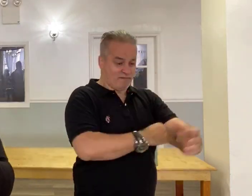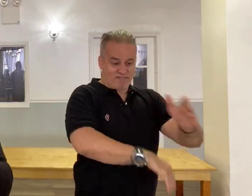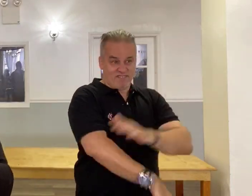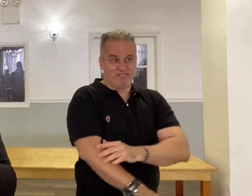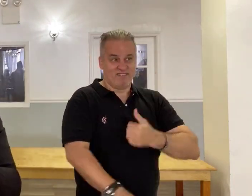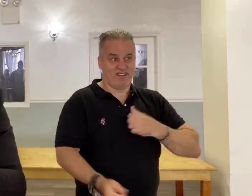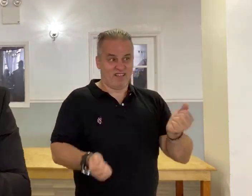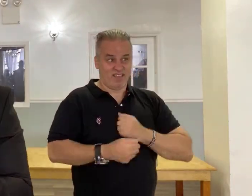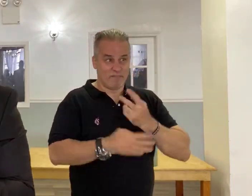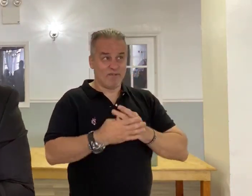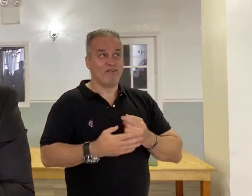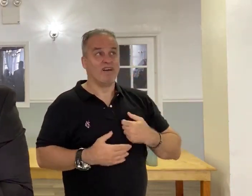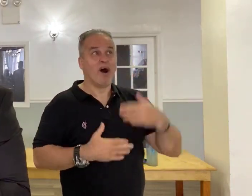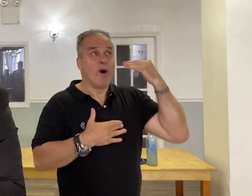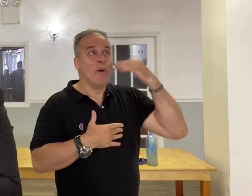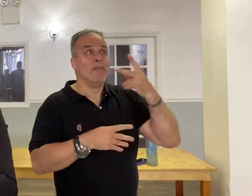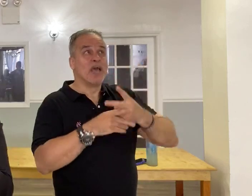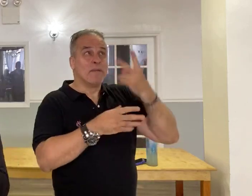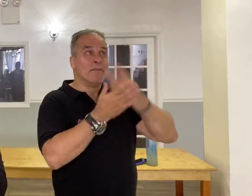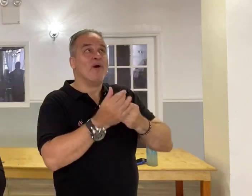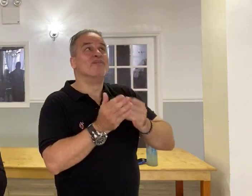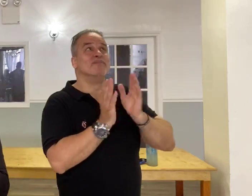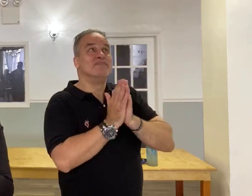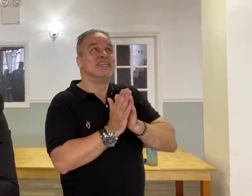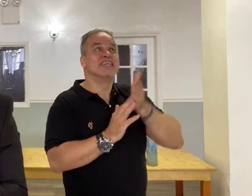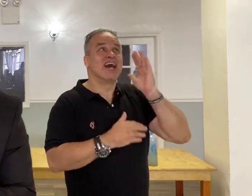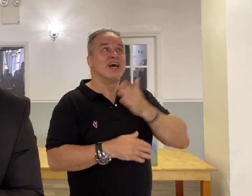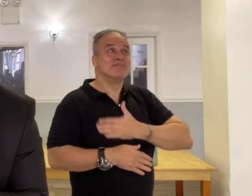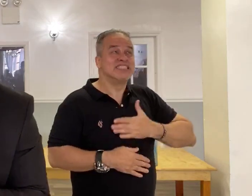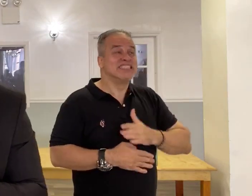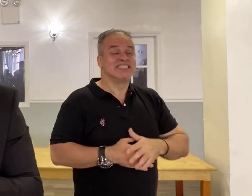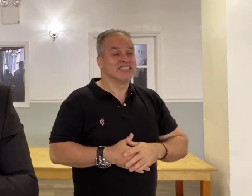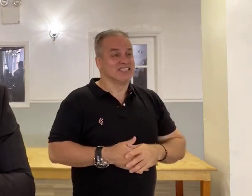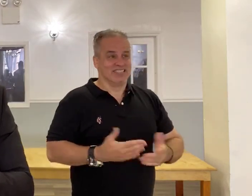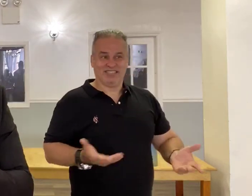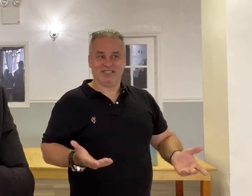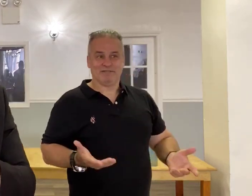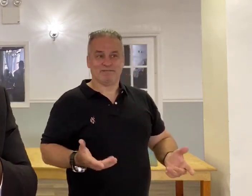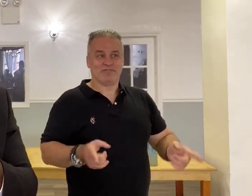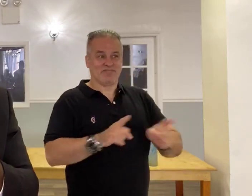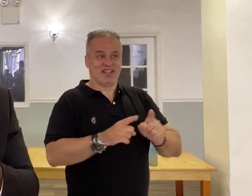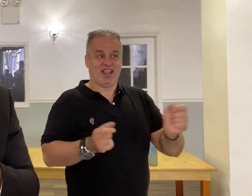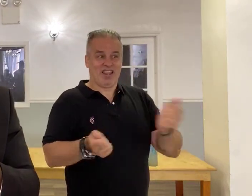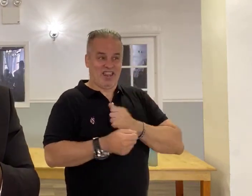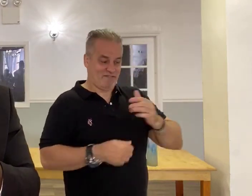if you don't mind. Is that all right with you? Well, you know,